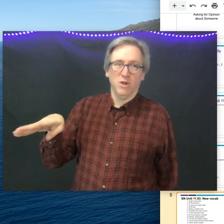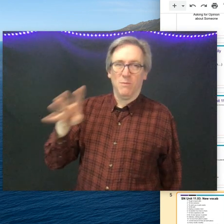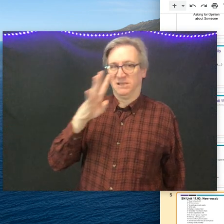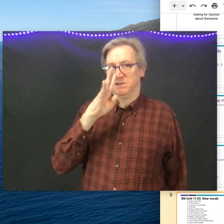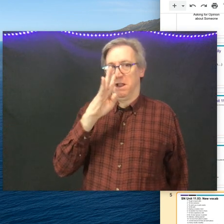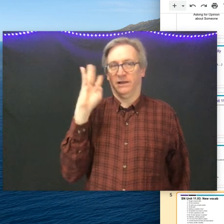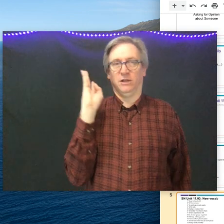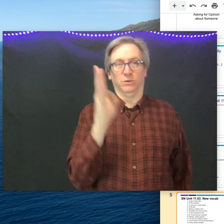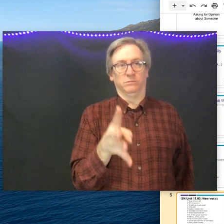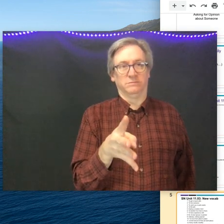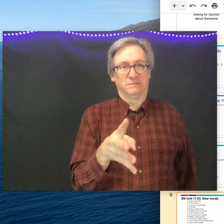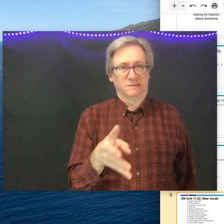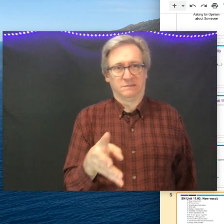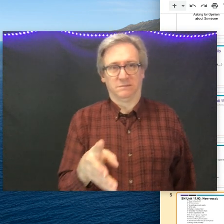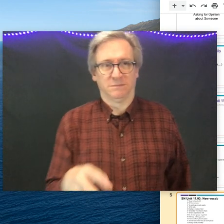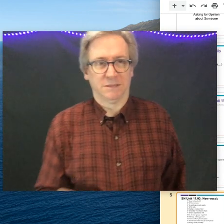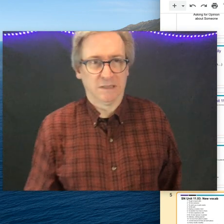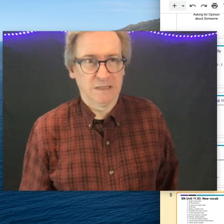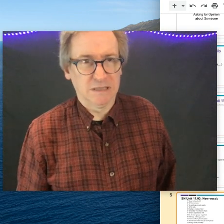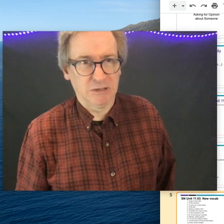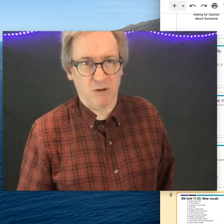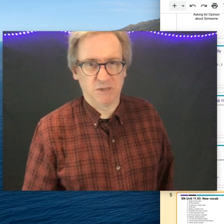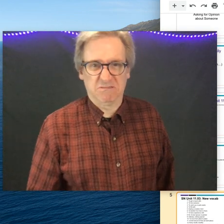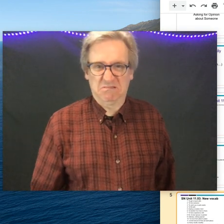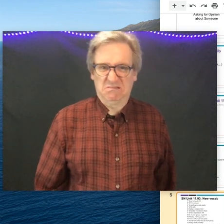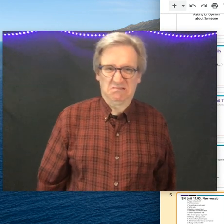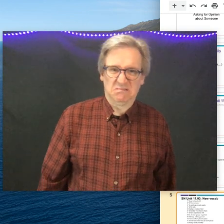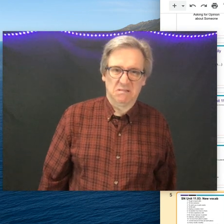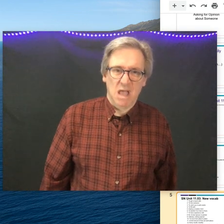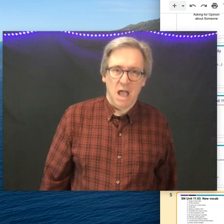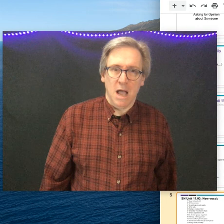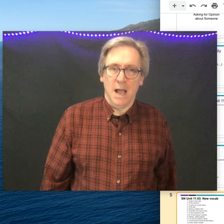I blow my snot at you. Gross.